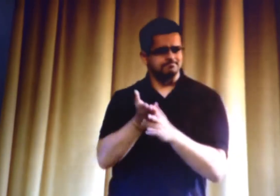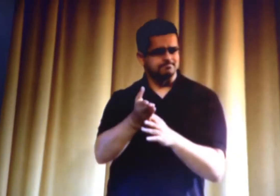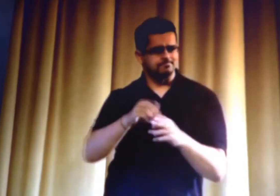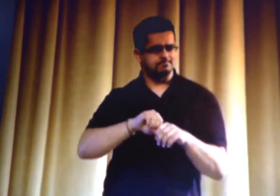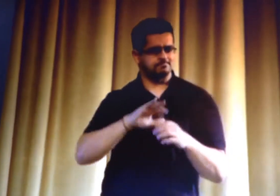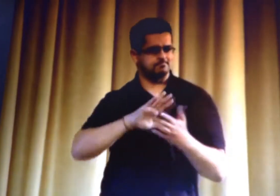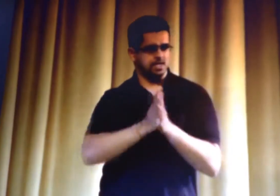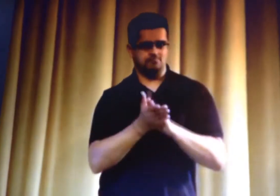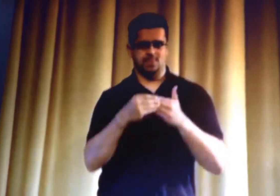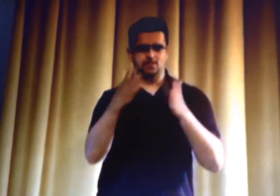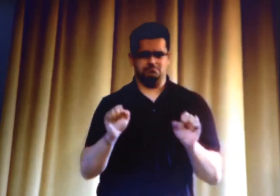of watching.